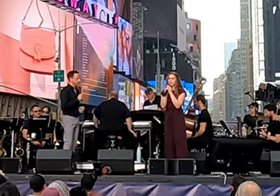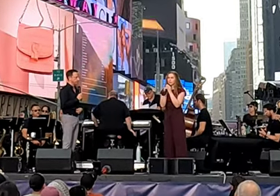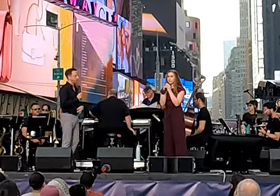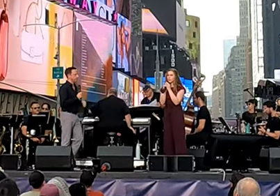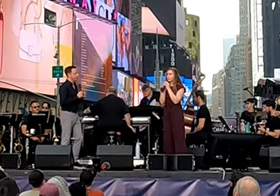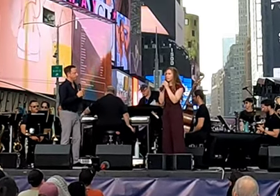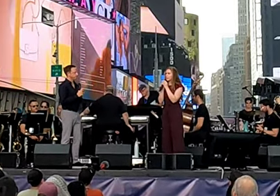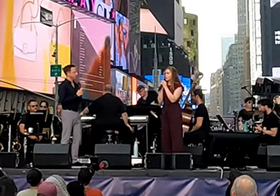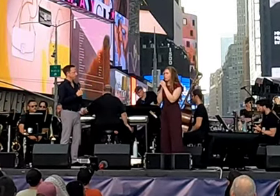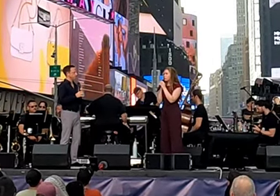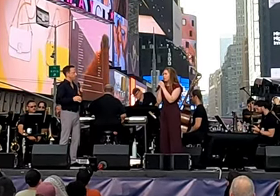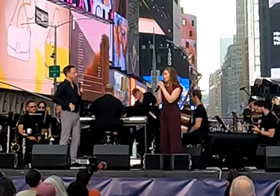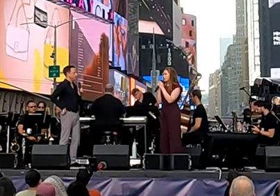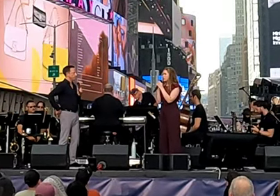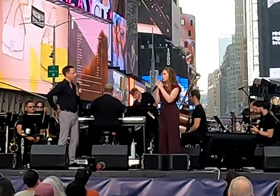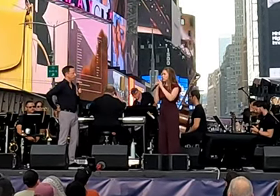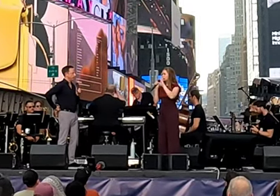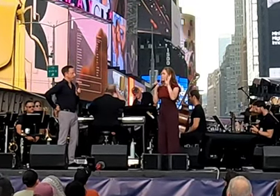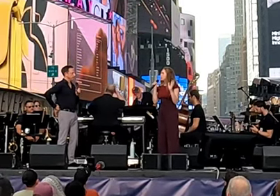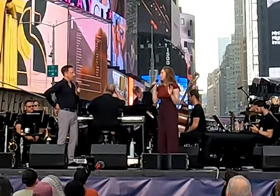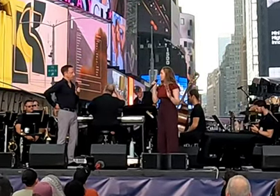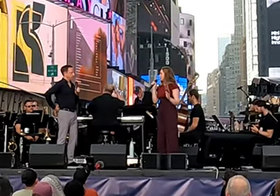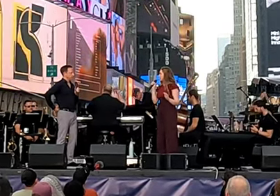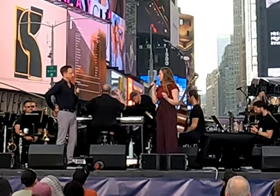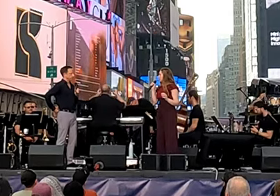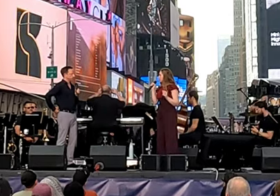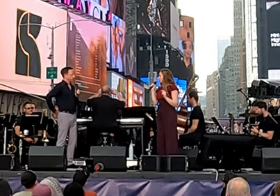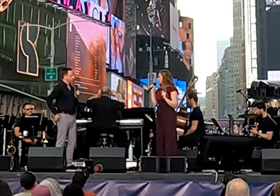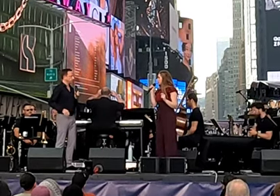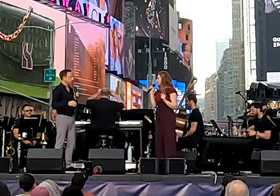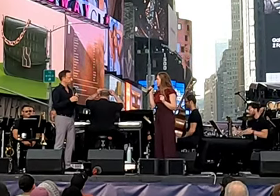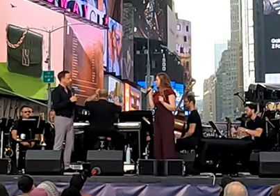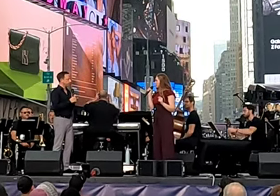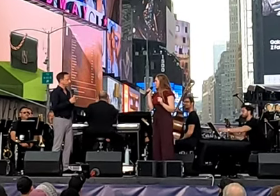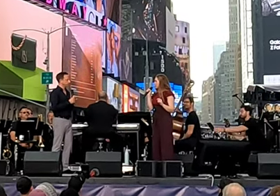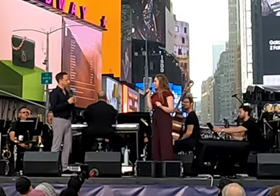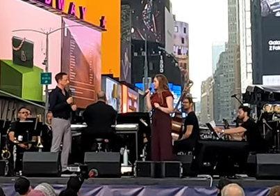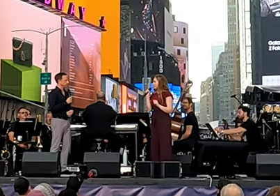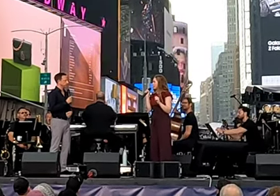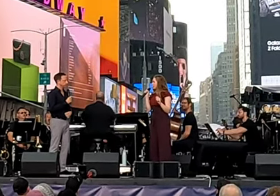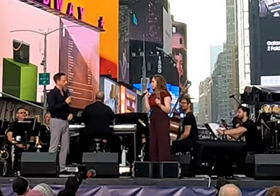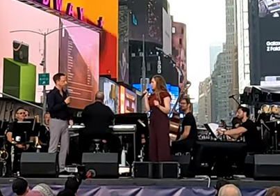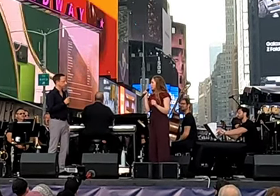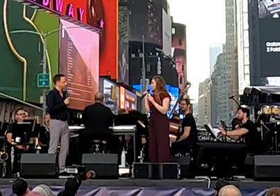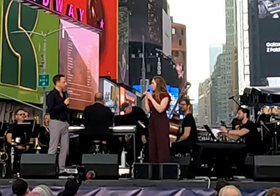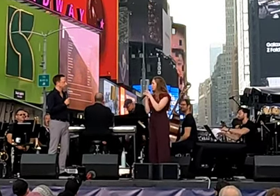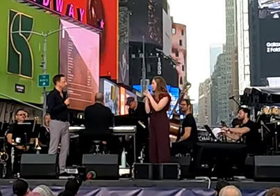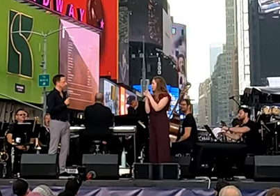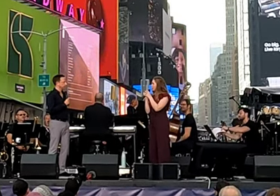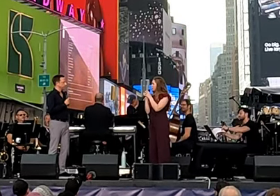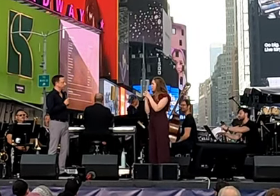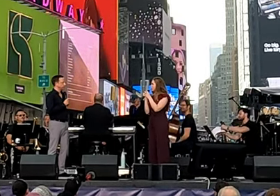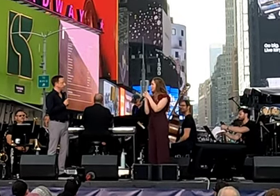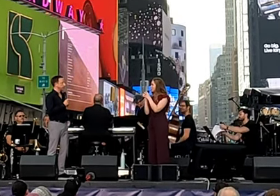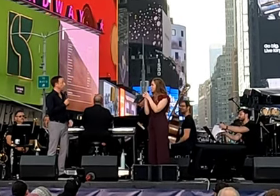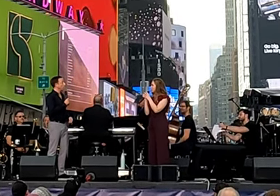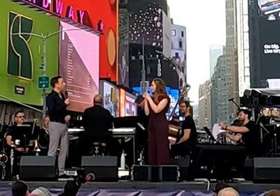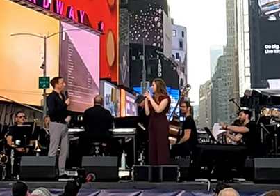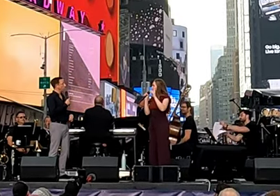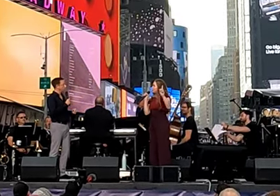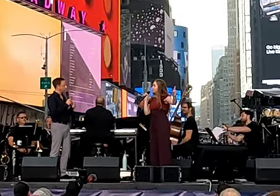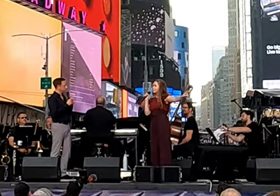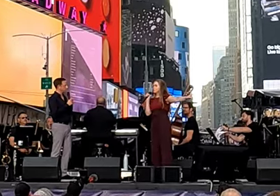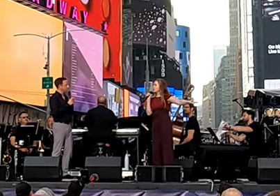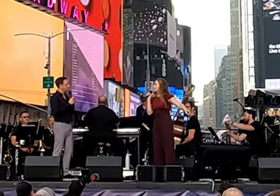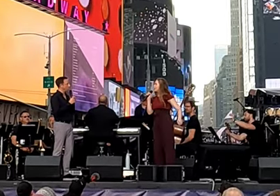a singer since I was a little kid, so I knew my life was going to look something like this. But the first person that inspired me to get on the stage was Rubin when I saw